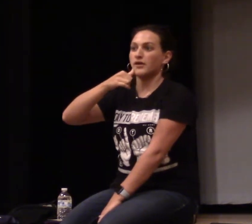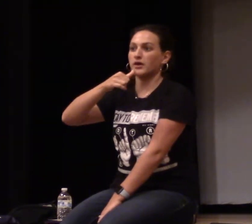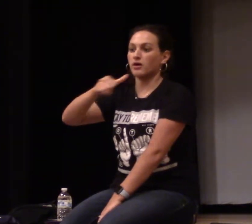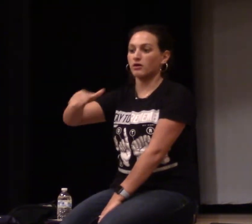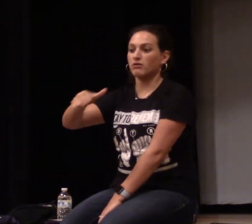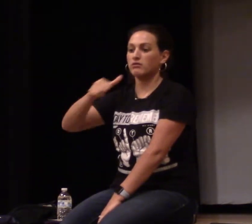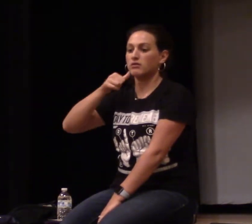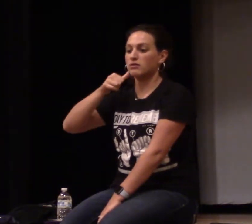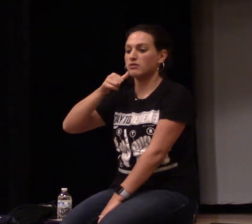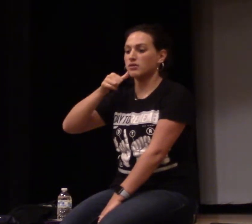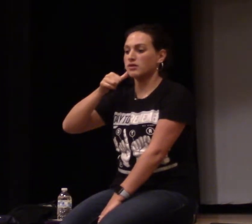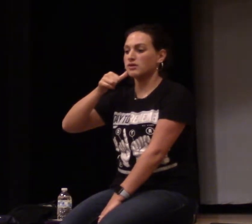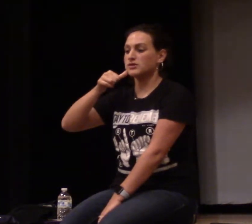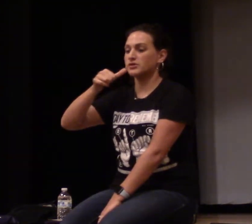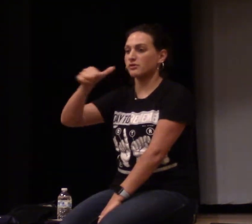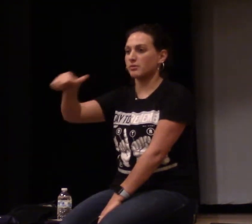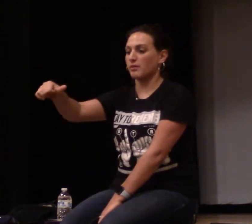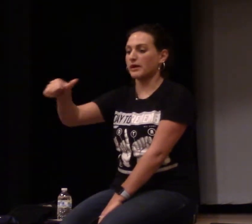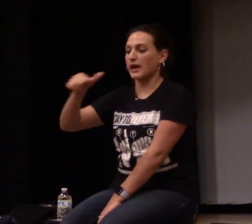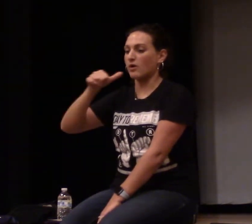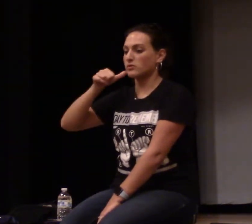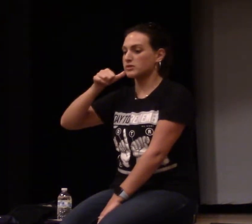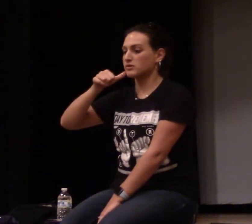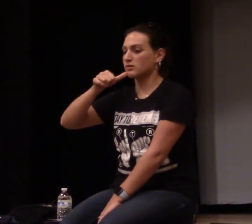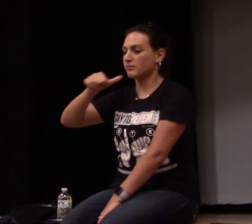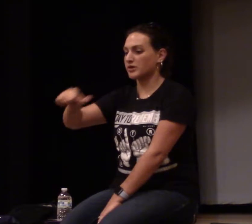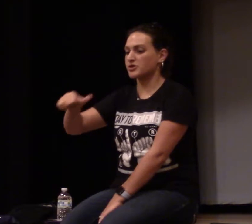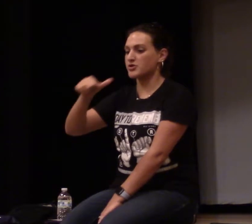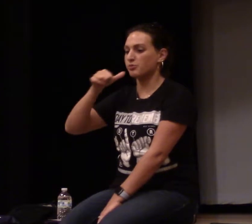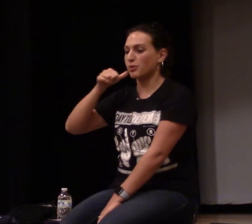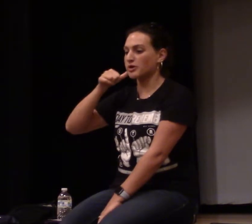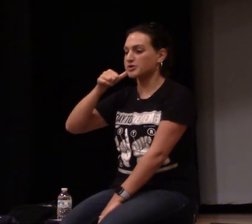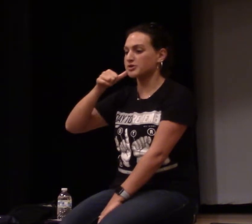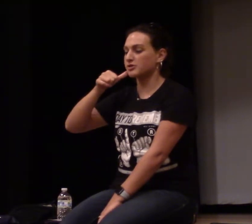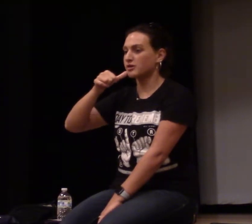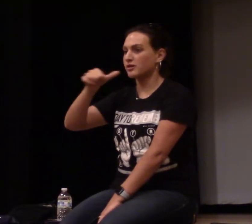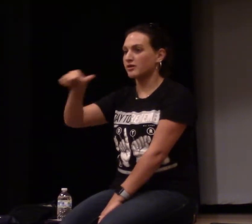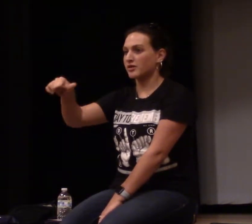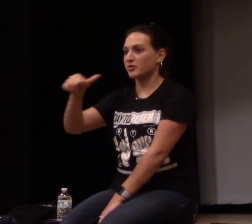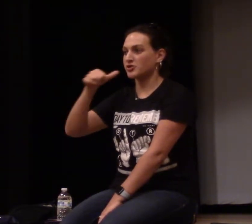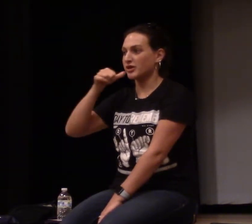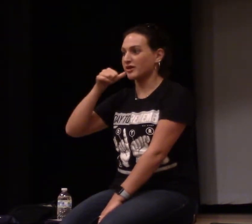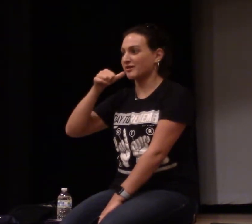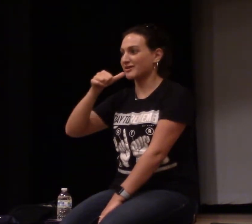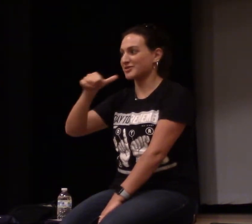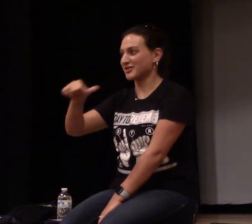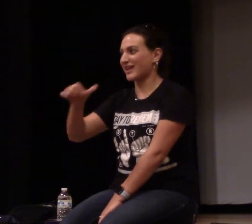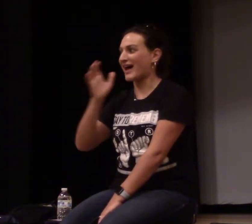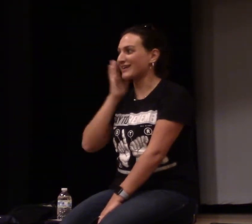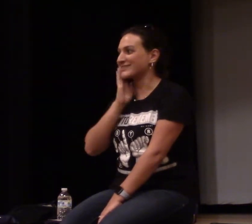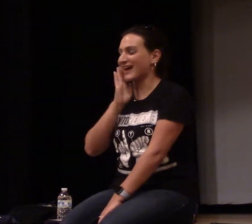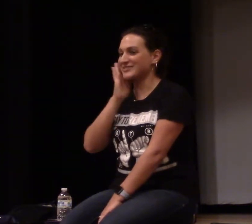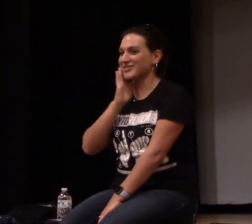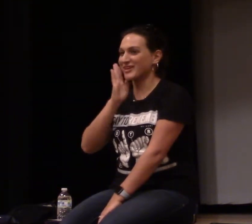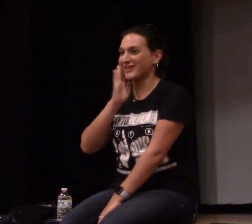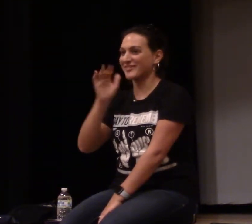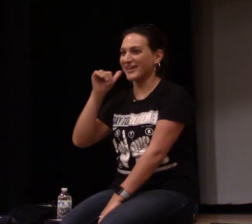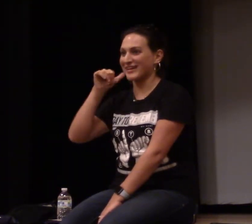girl. So your thumb coming out. Make sure you brush your cheek, because there's a lot of signs right here that it can